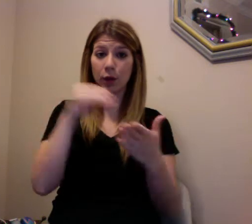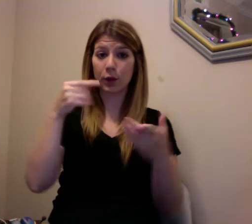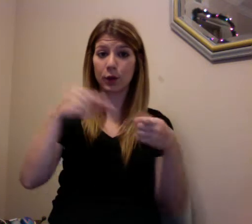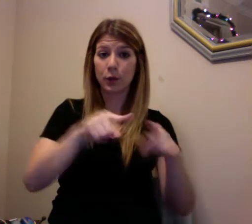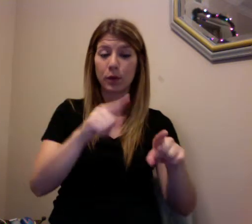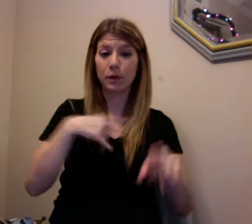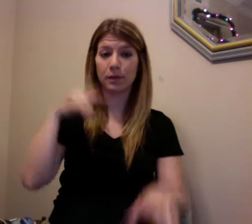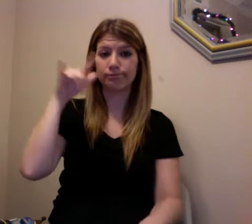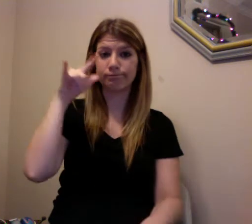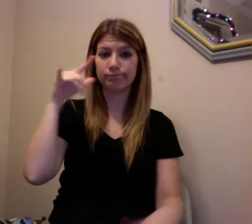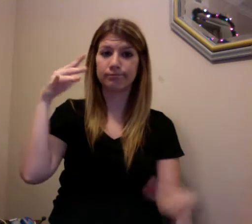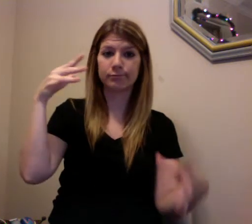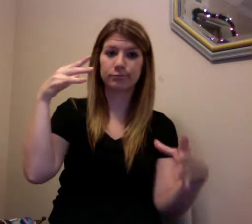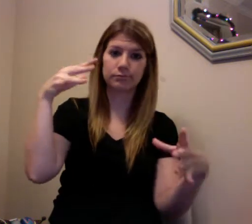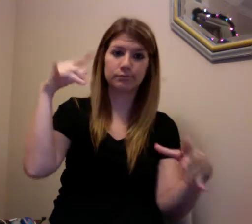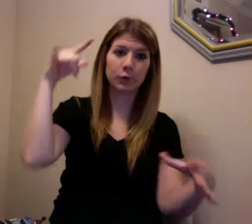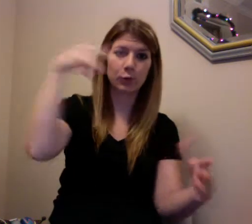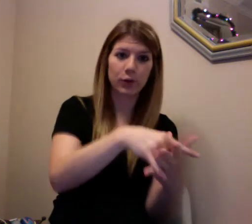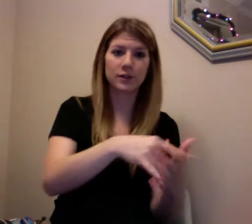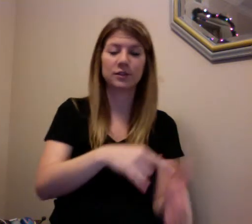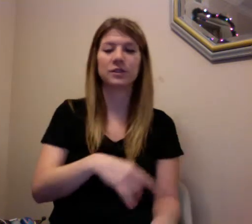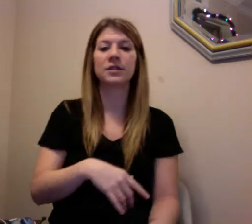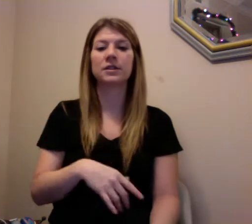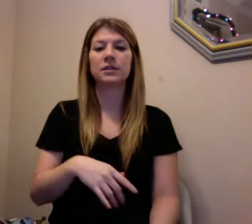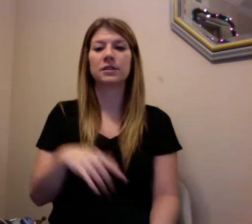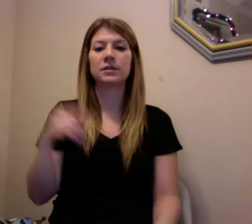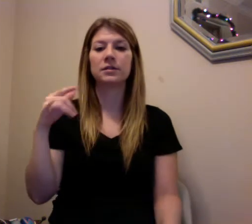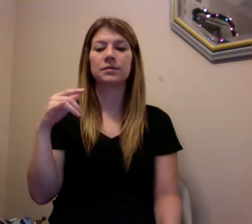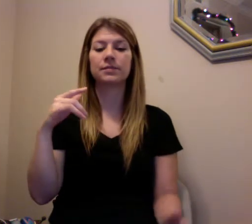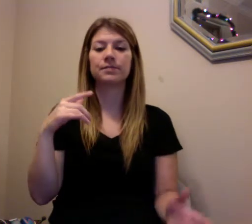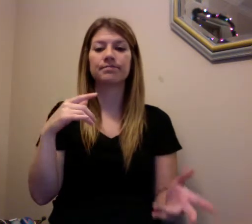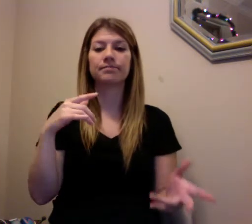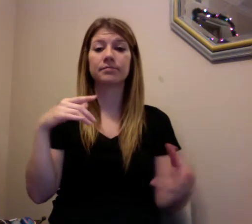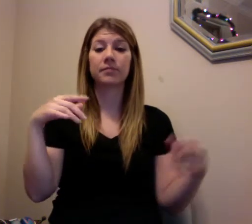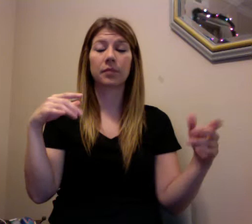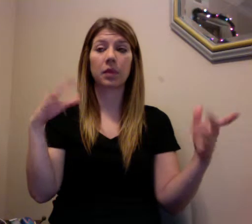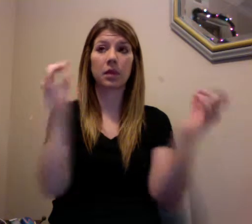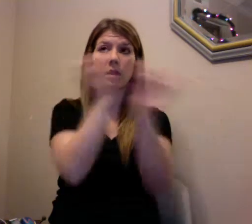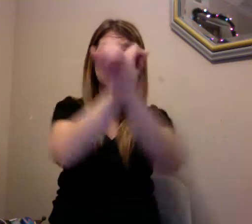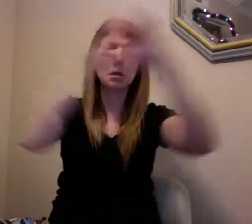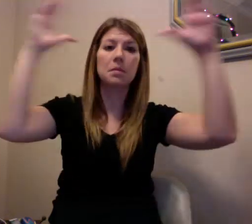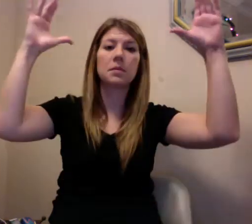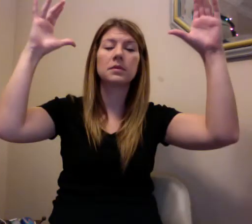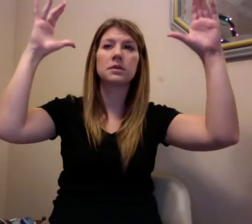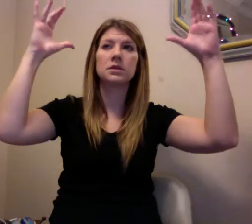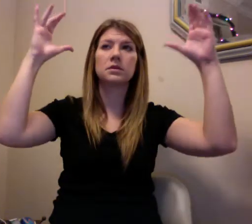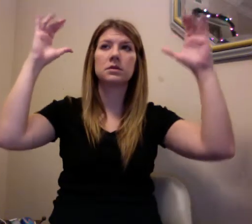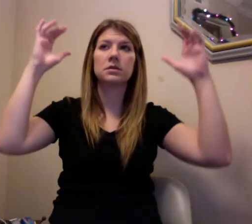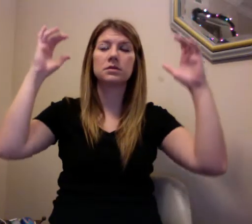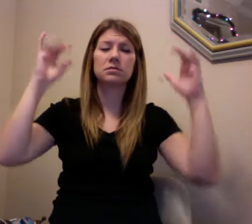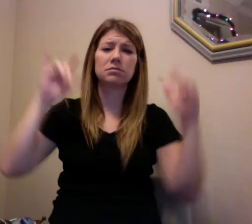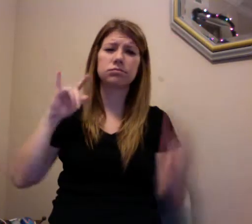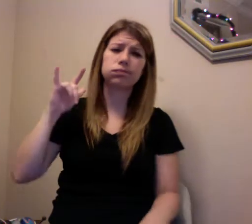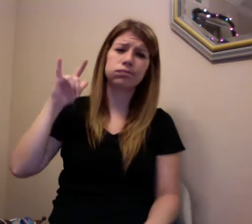Imagine a big explosion as you climb through 3,000 feet. Imagine a plane full of